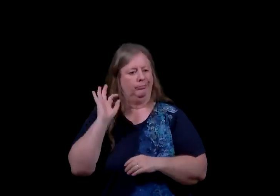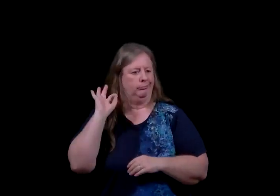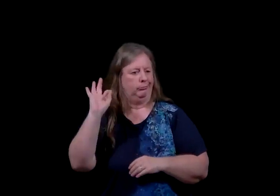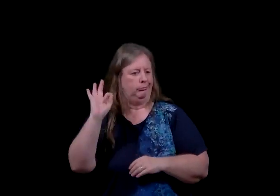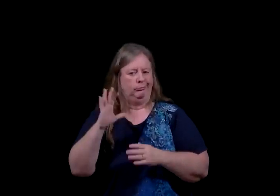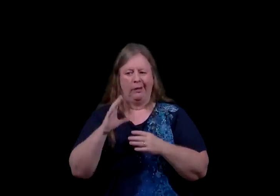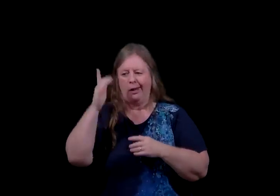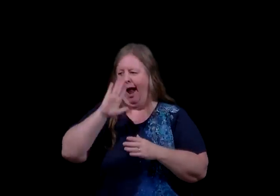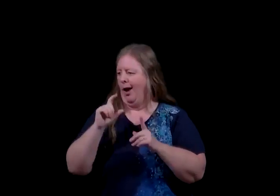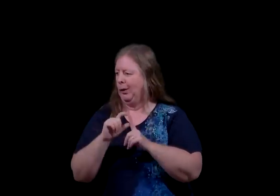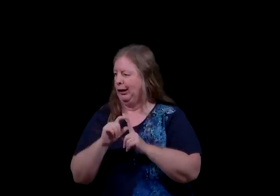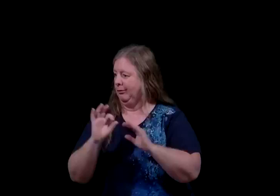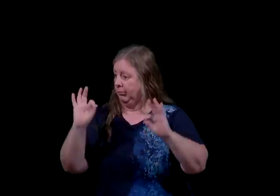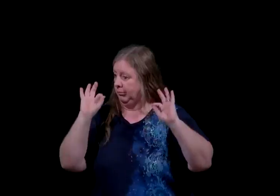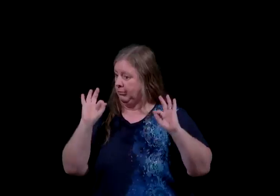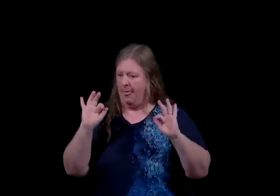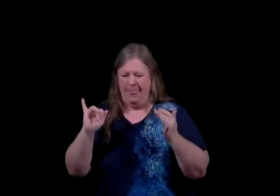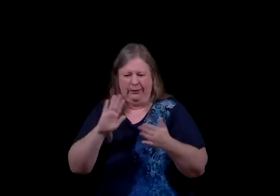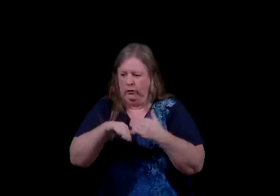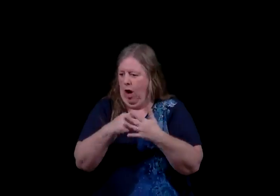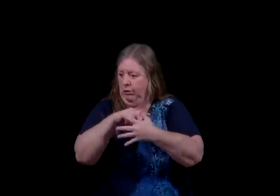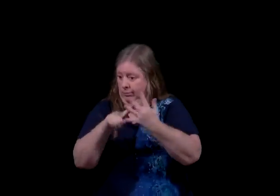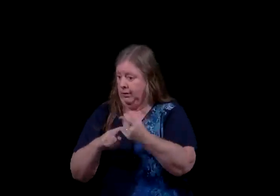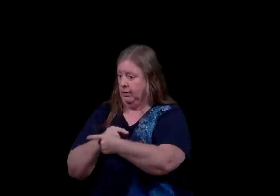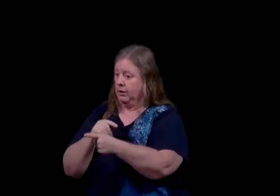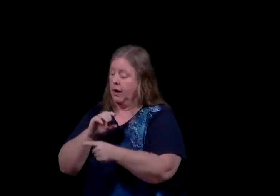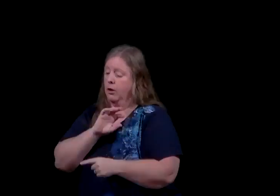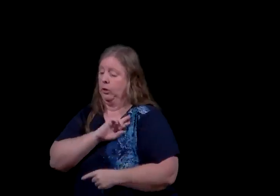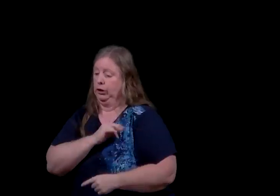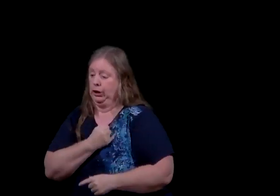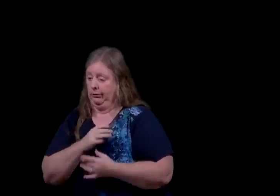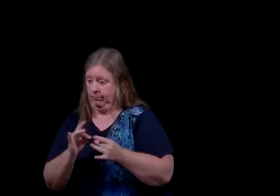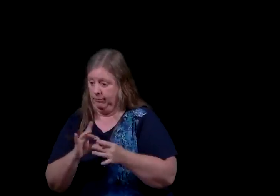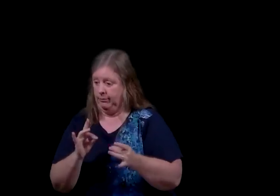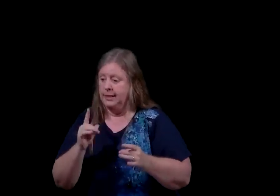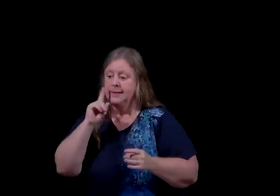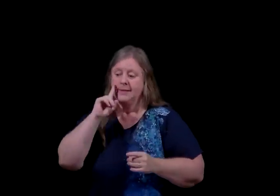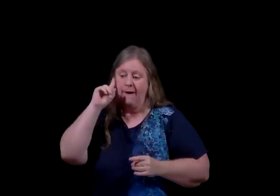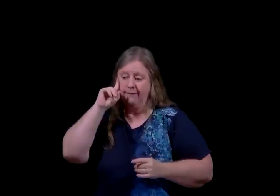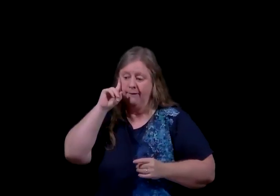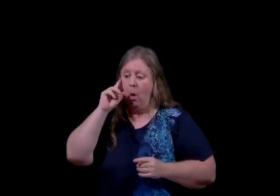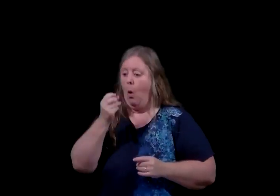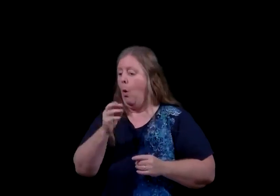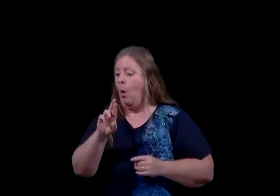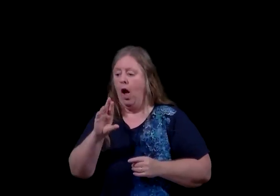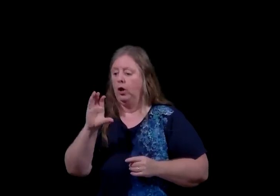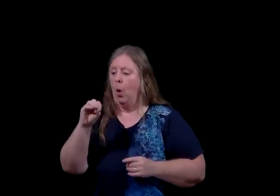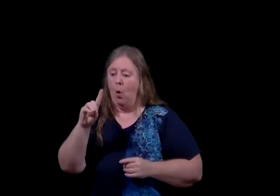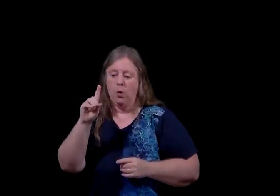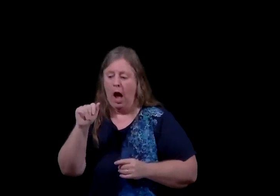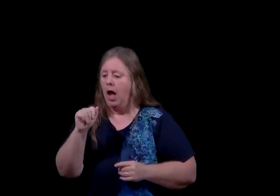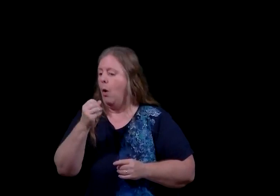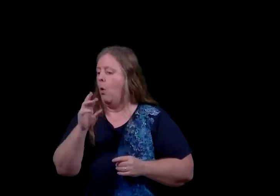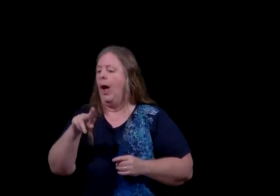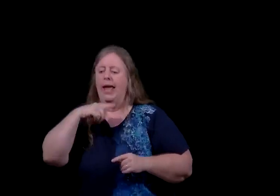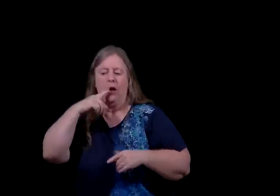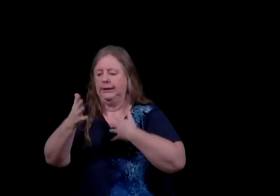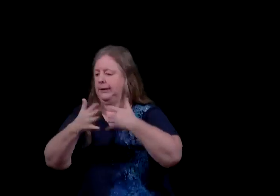are and our pastor, and they can listen to the word of God through our pastor, Jeff. Also, we're saying CODAs